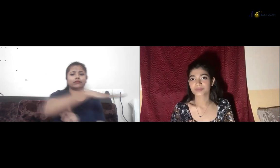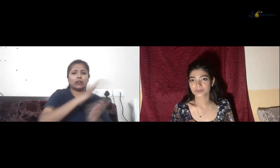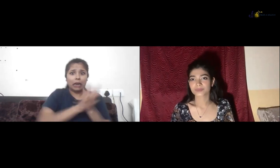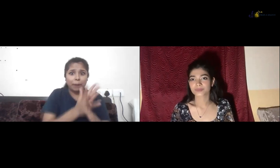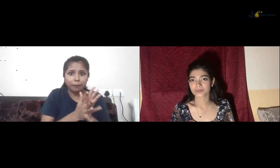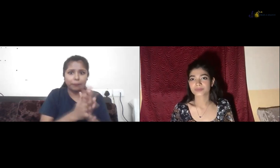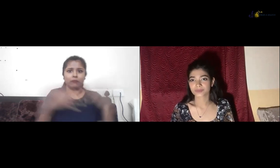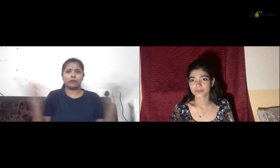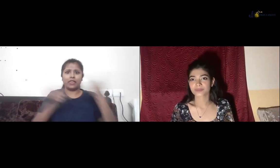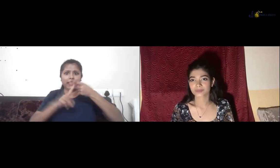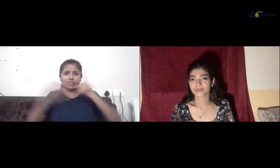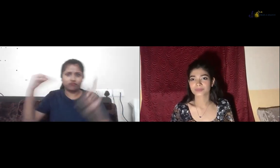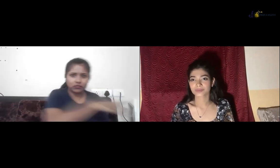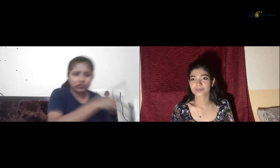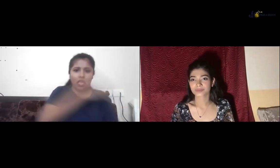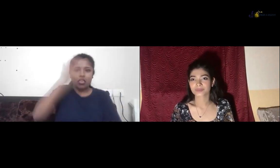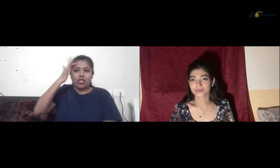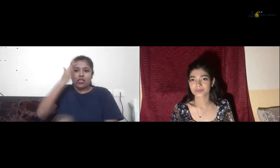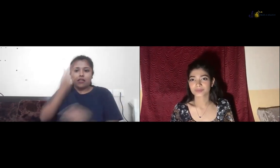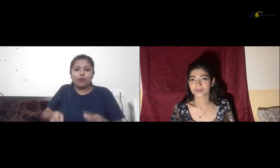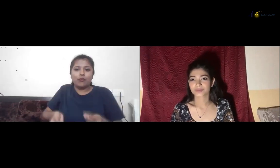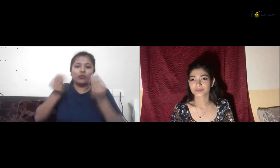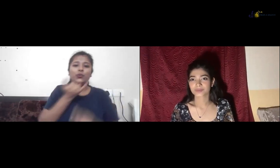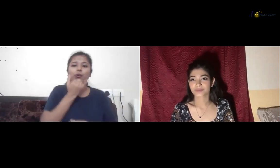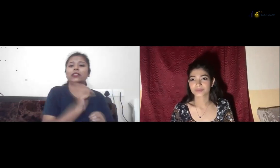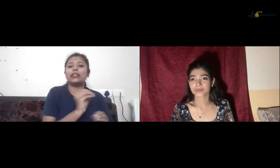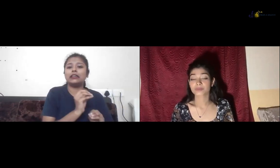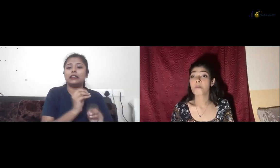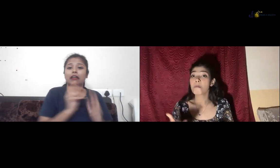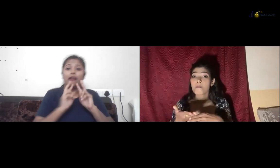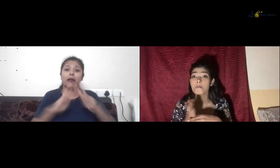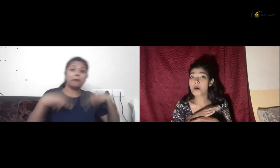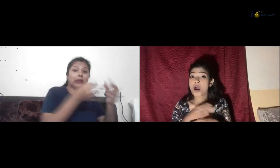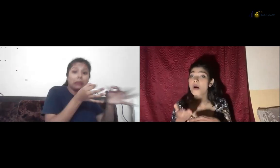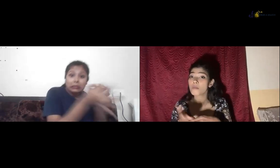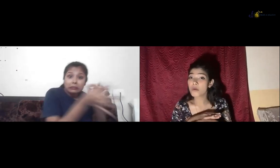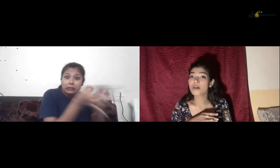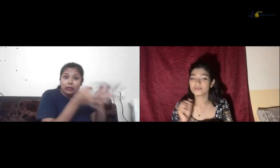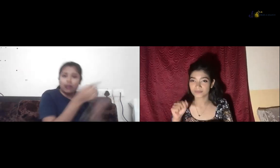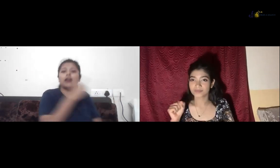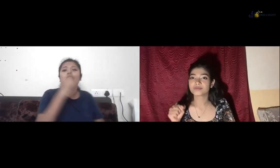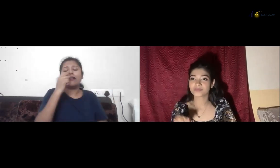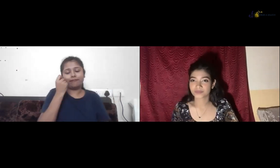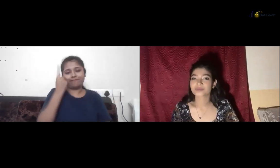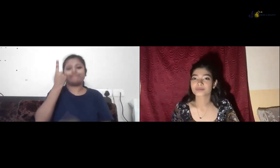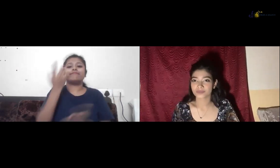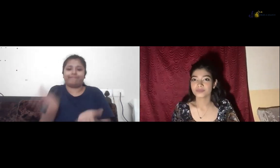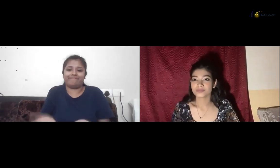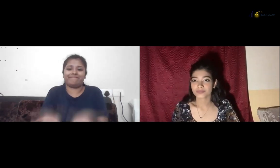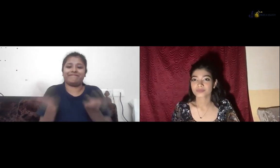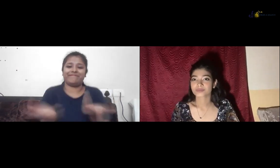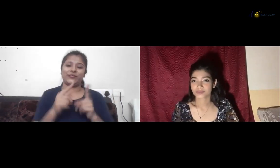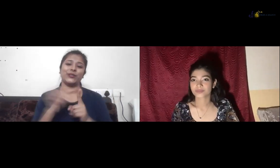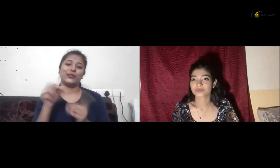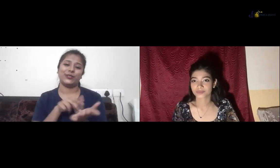steps. Society give this influence that people can gang raped, or they have